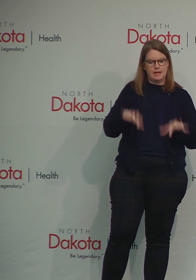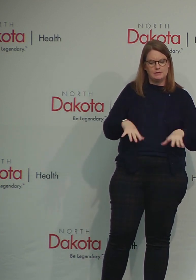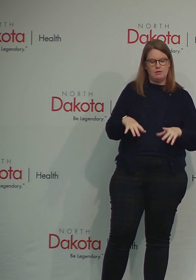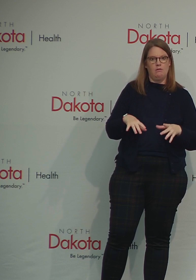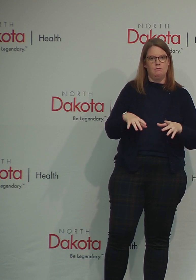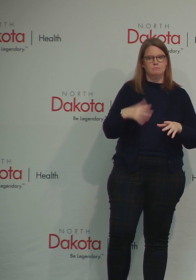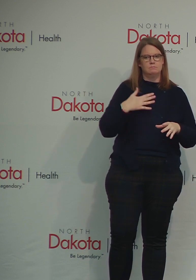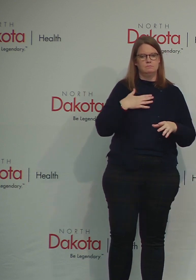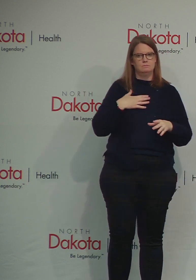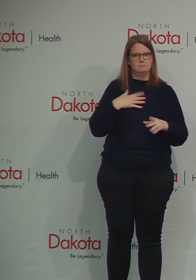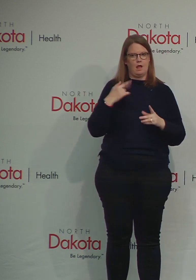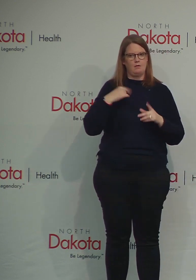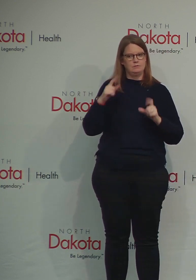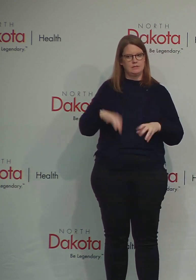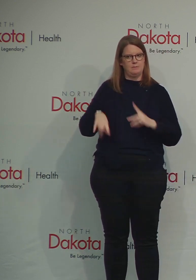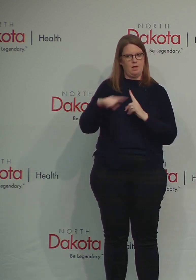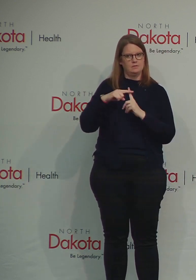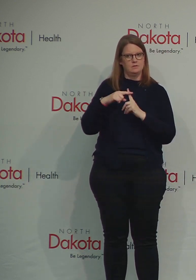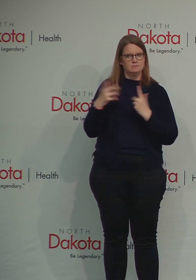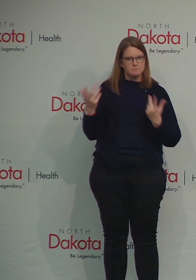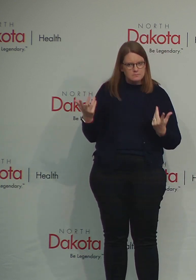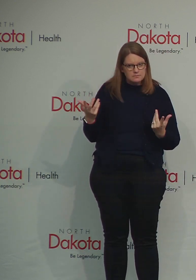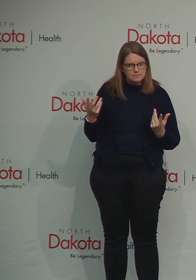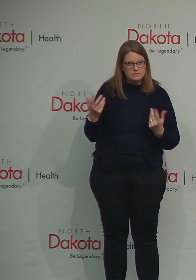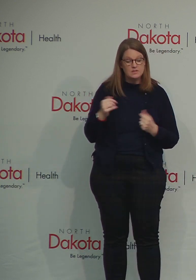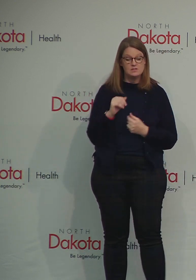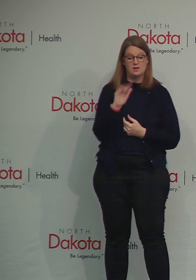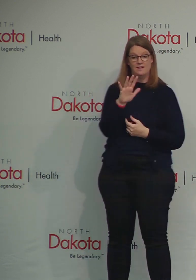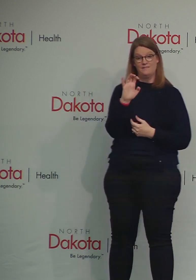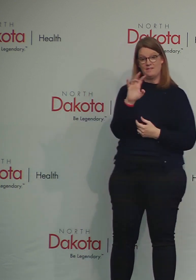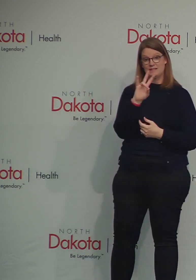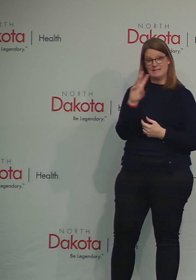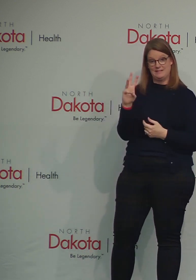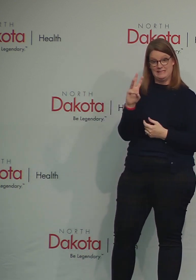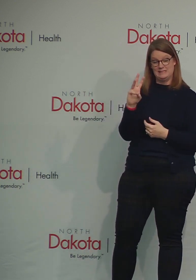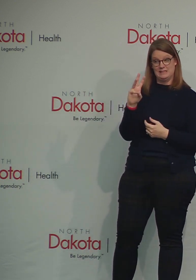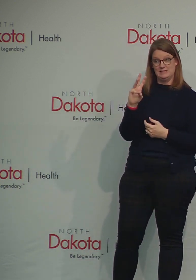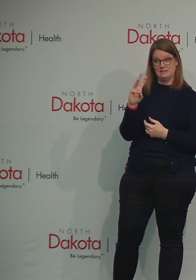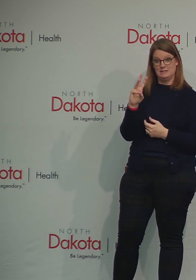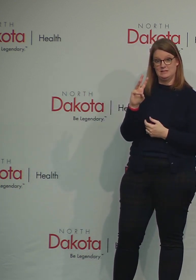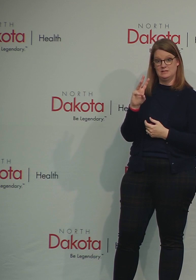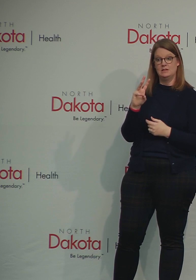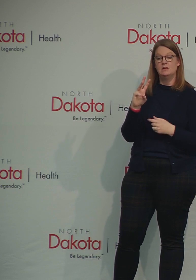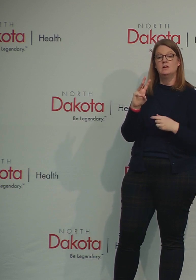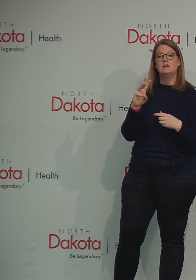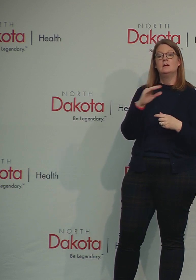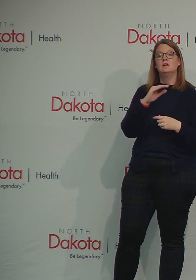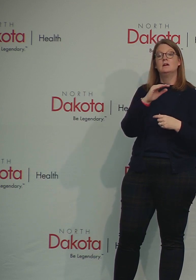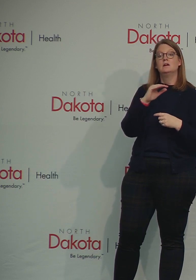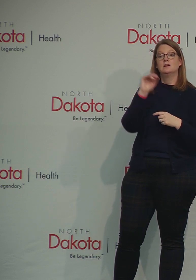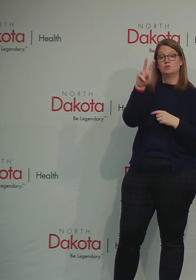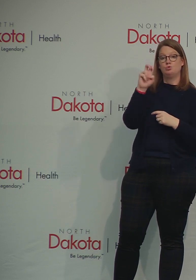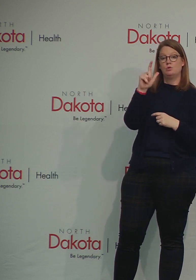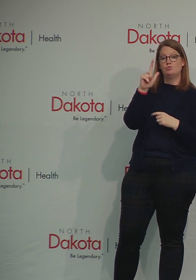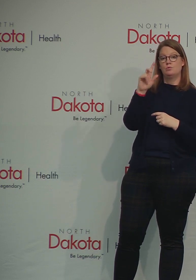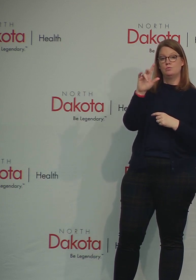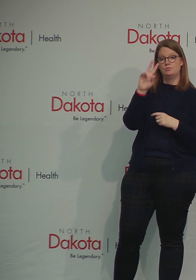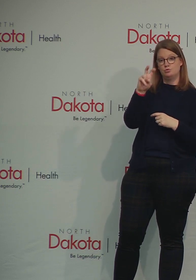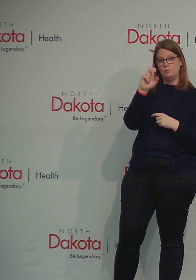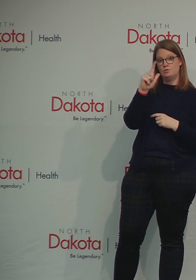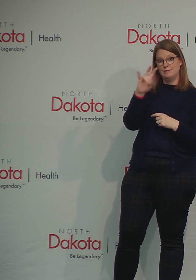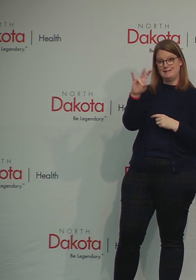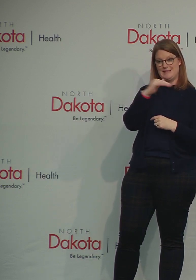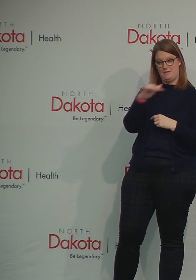positive. Of those 576, 227 of them